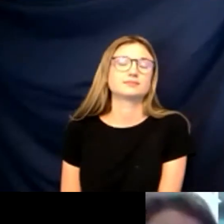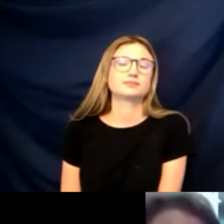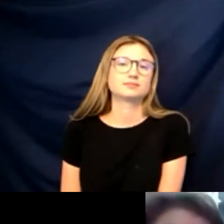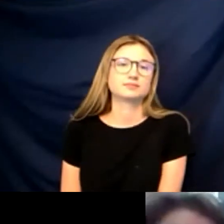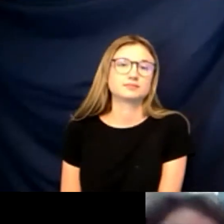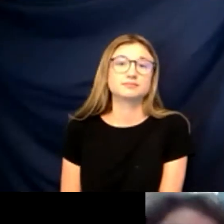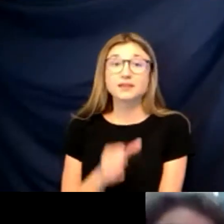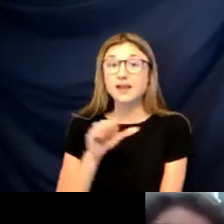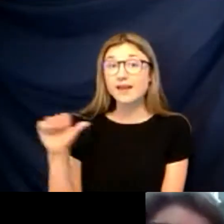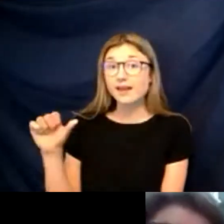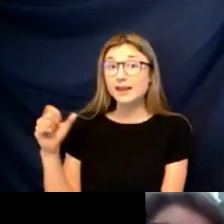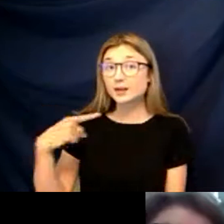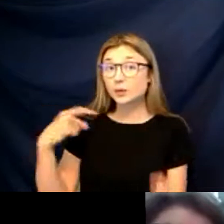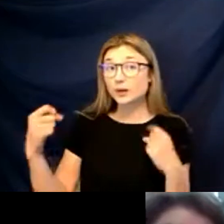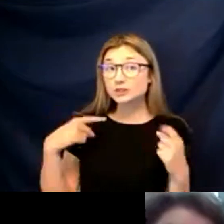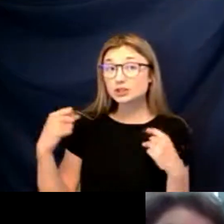Any questions?